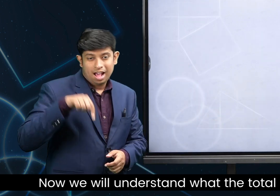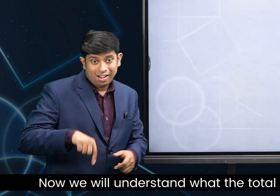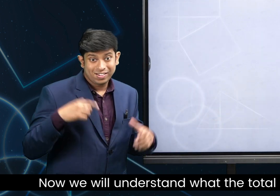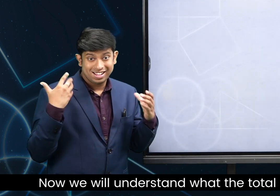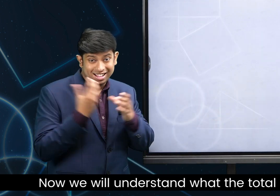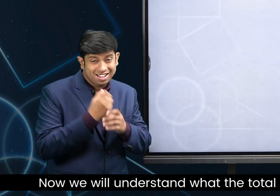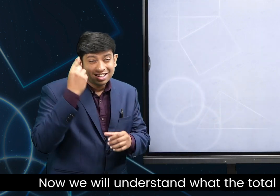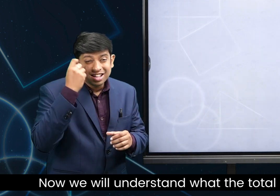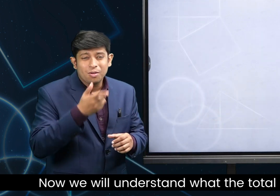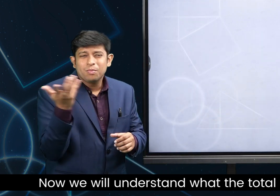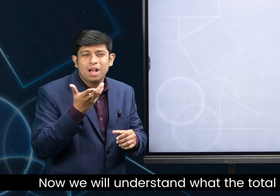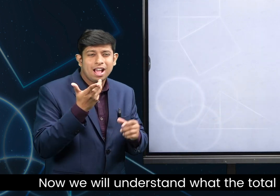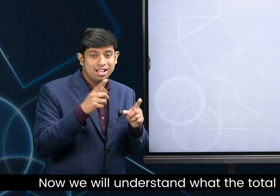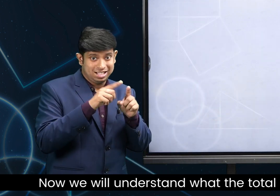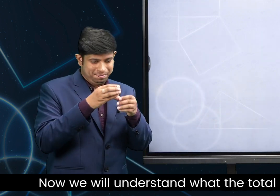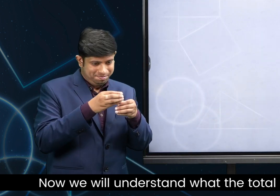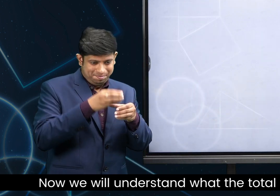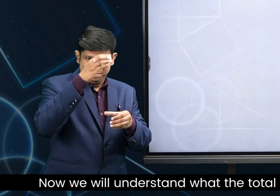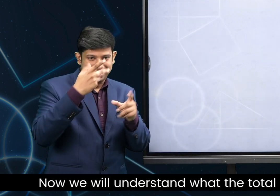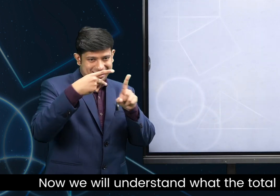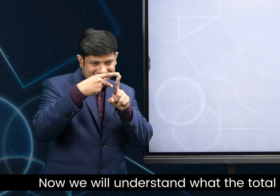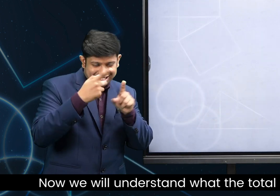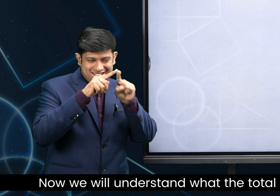Now we will understand what the total surface area of the prism is.